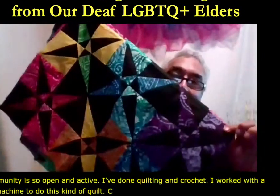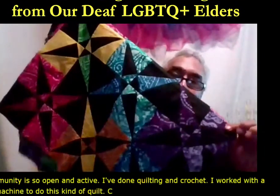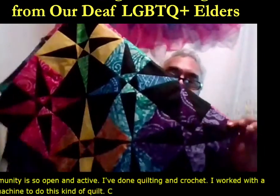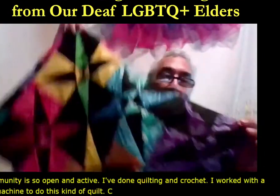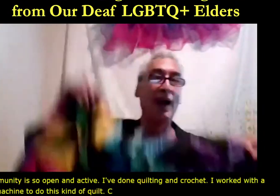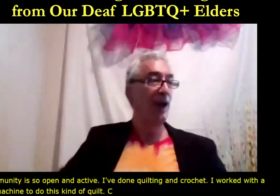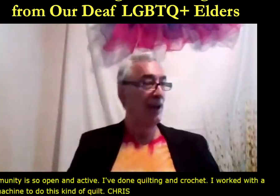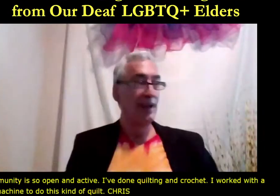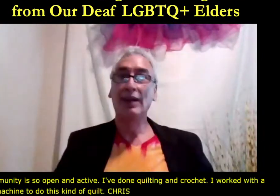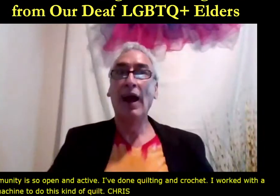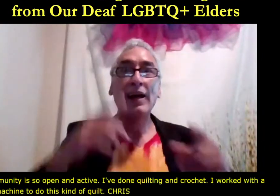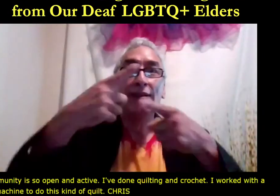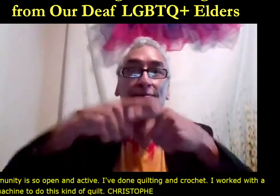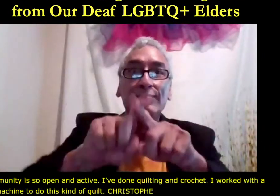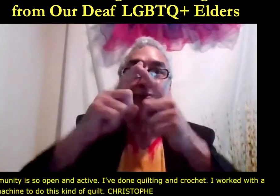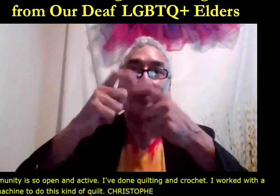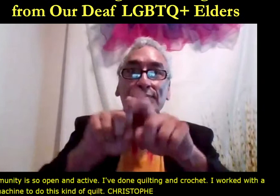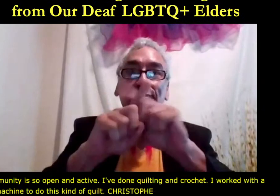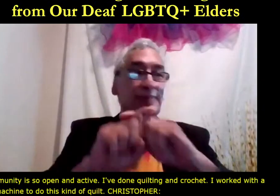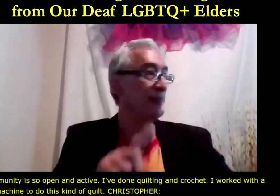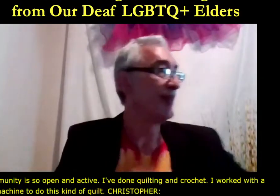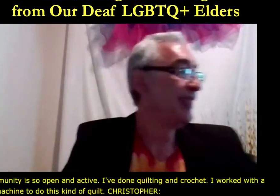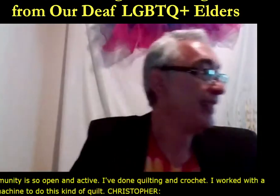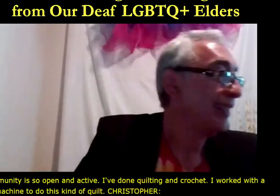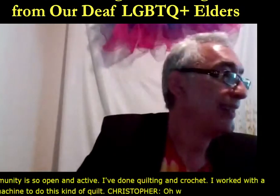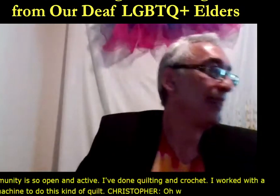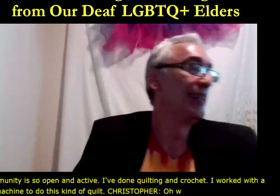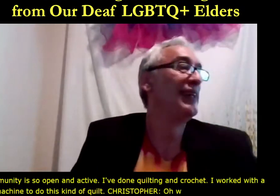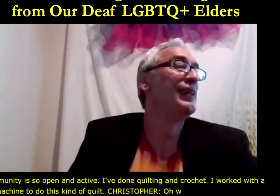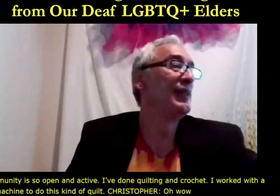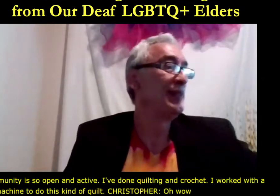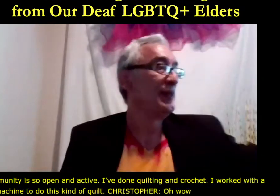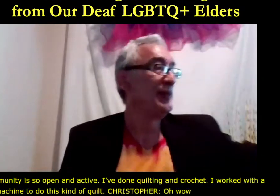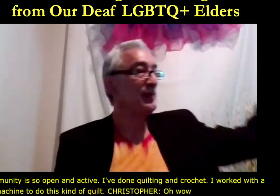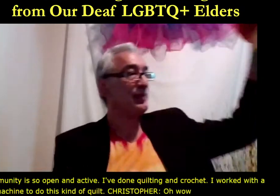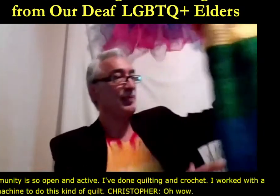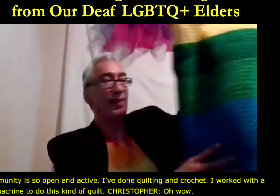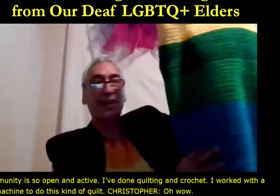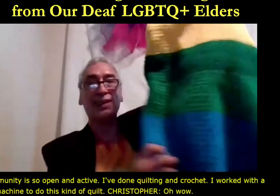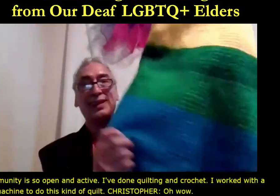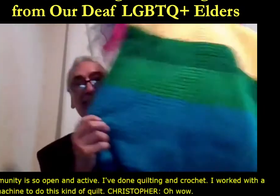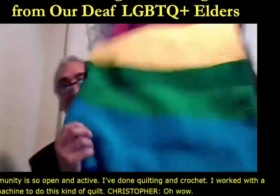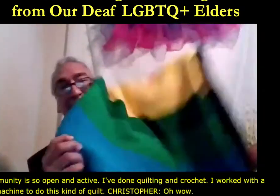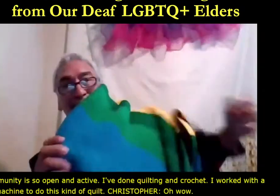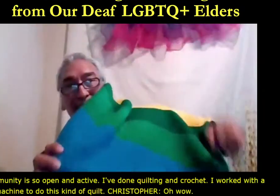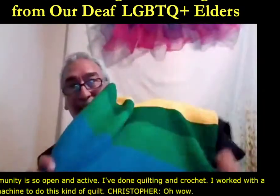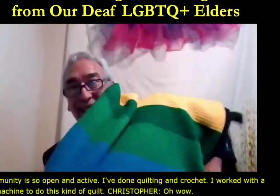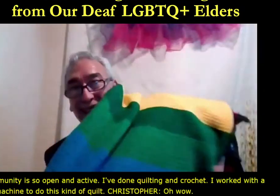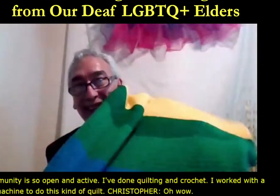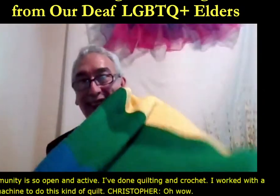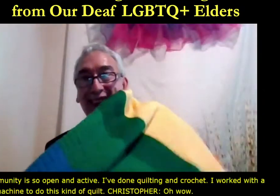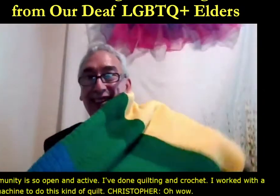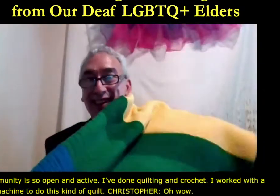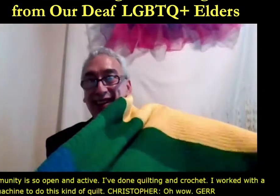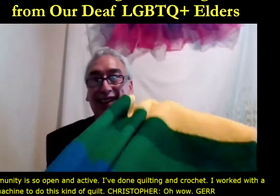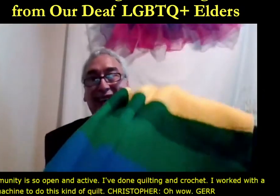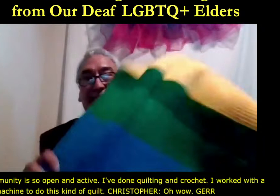and i just put these things together i like i said i do crochet as well